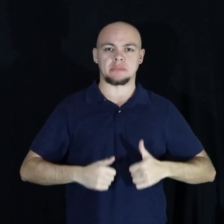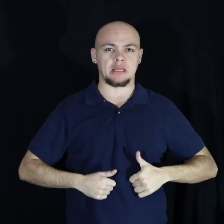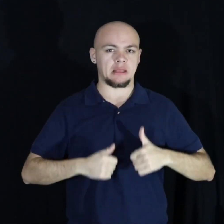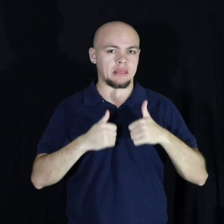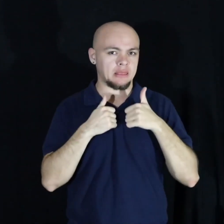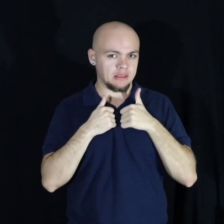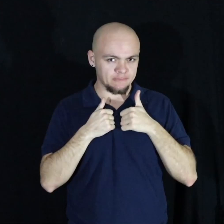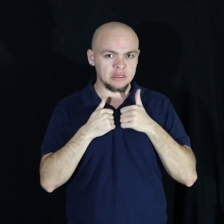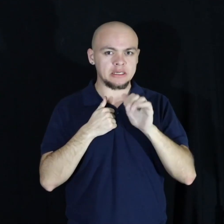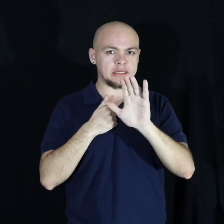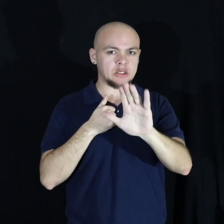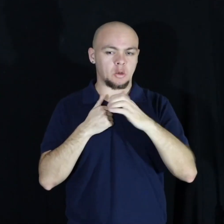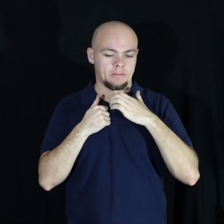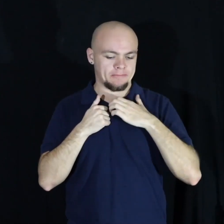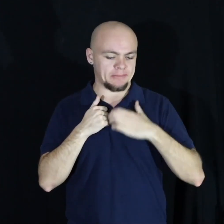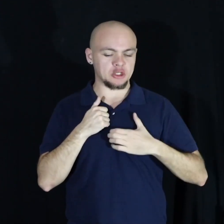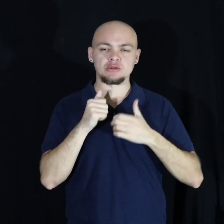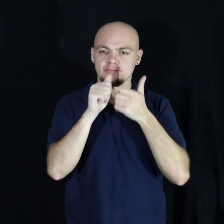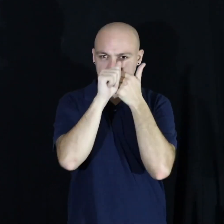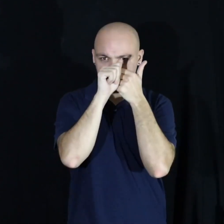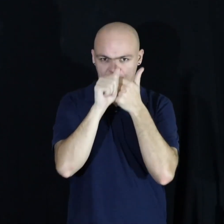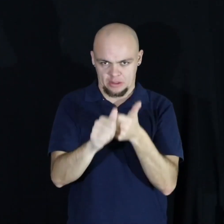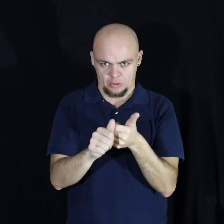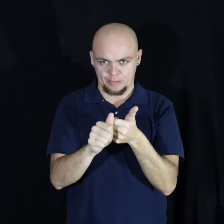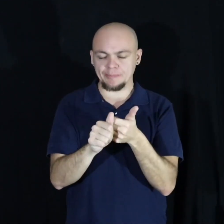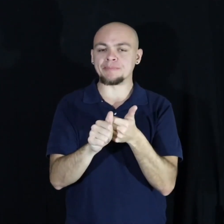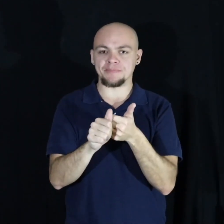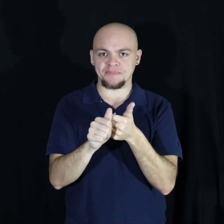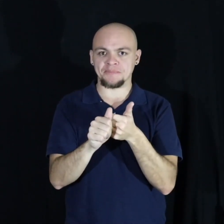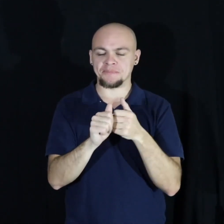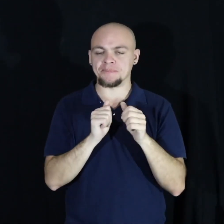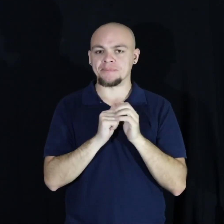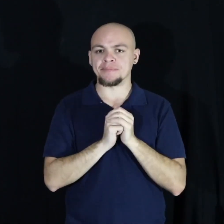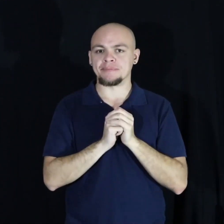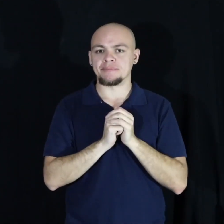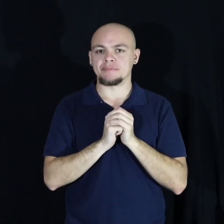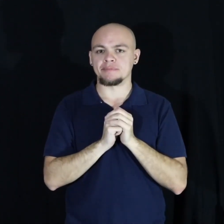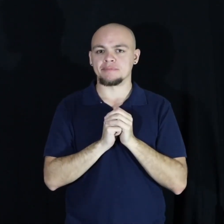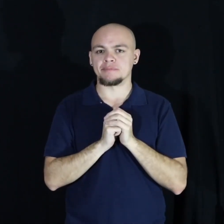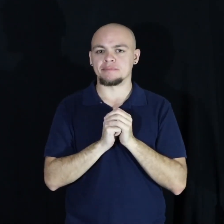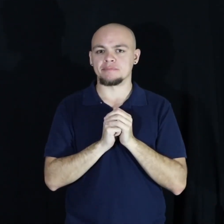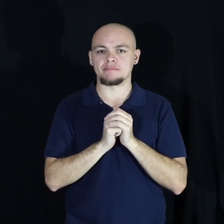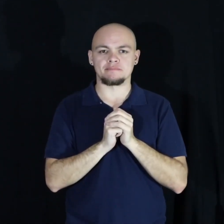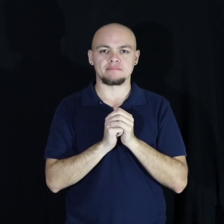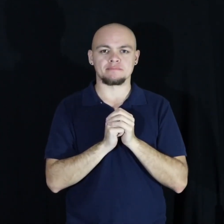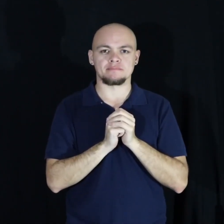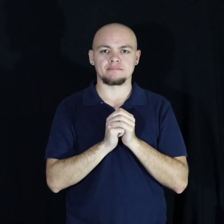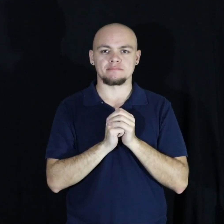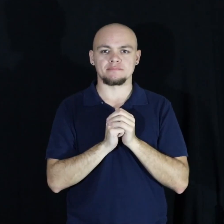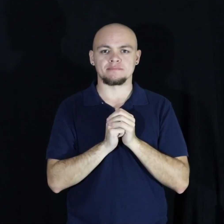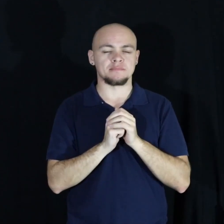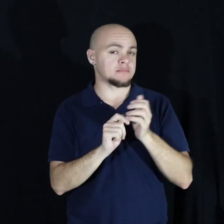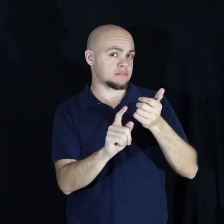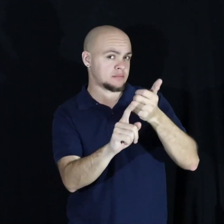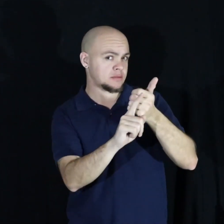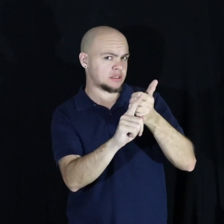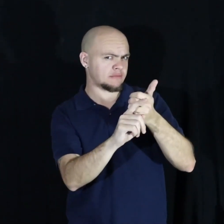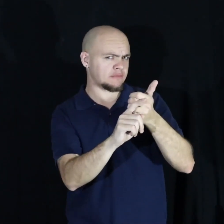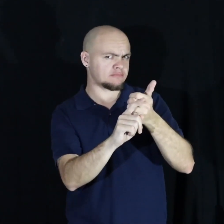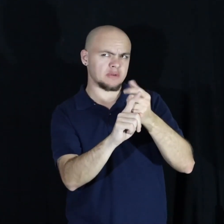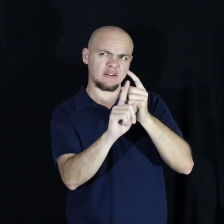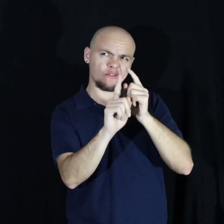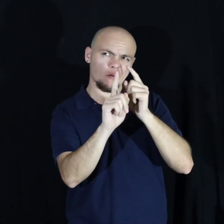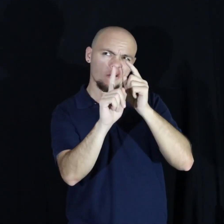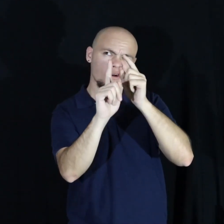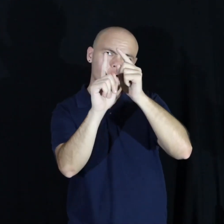to follow your passion. It's about how far you want to take yourself.